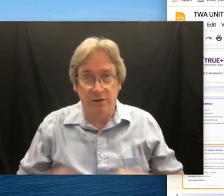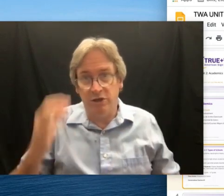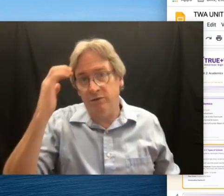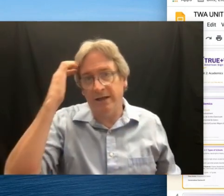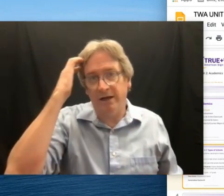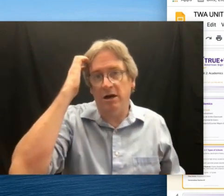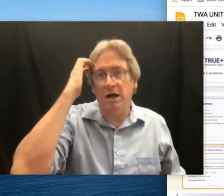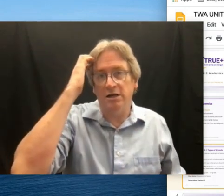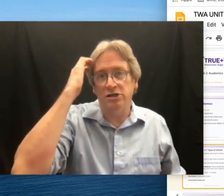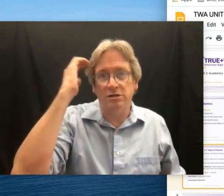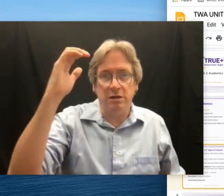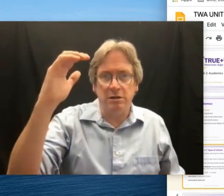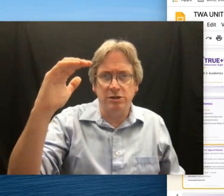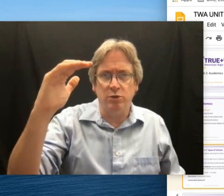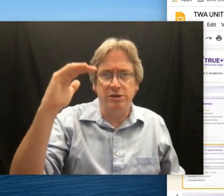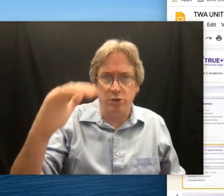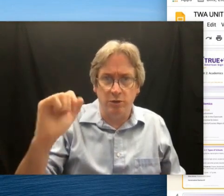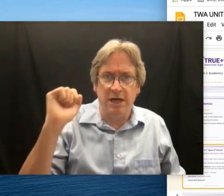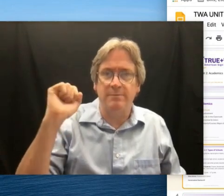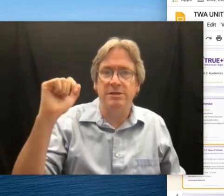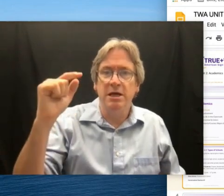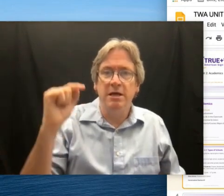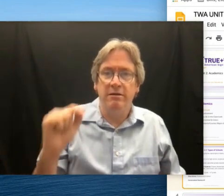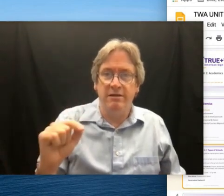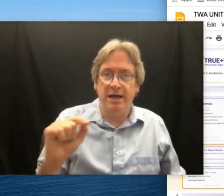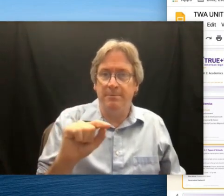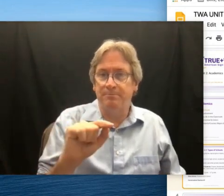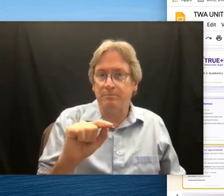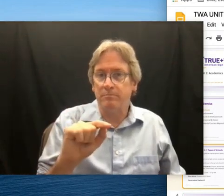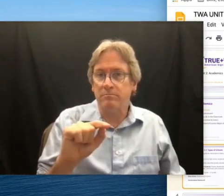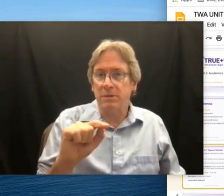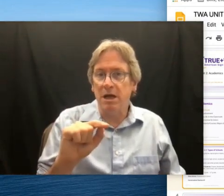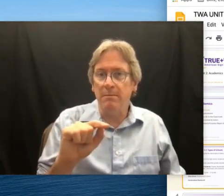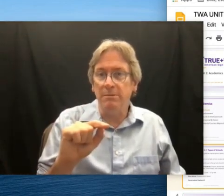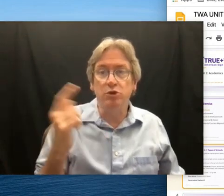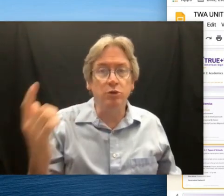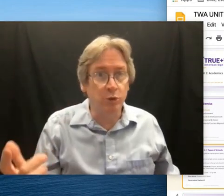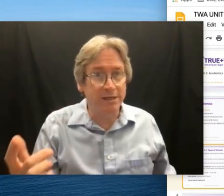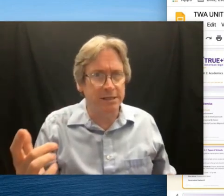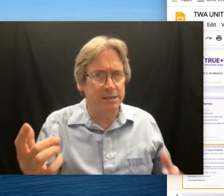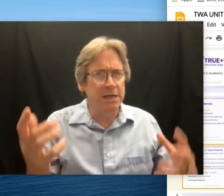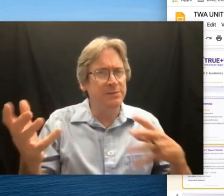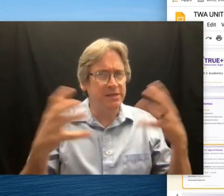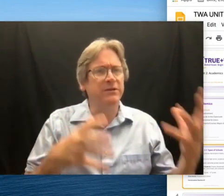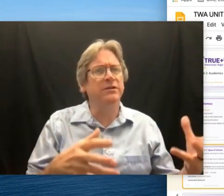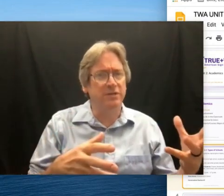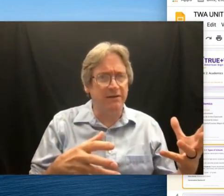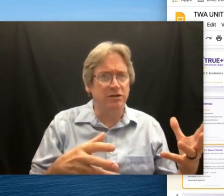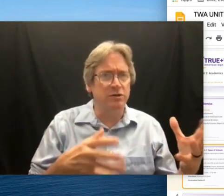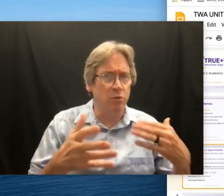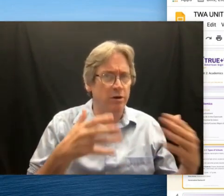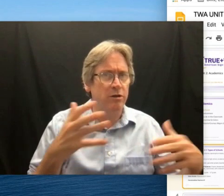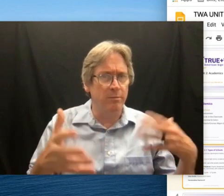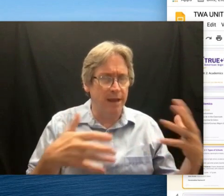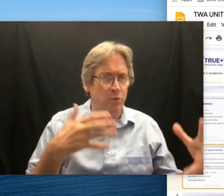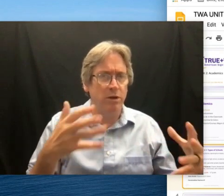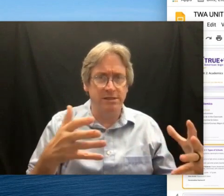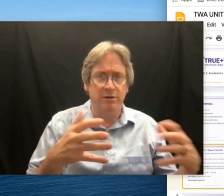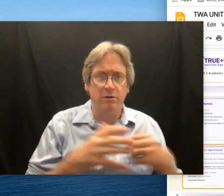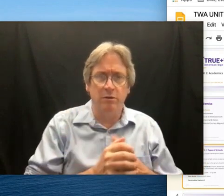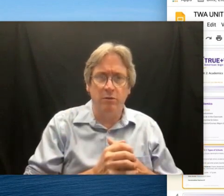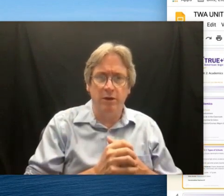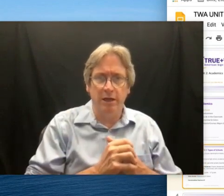so those are the two right there, schools and school types. Then school choices, specifically for deaf students. What are the